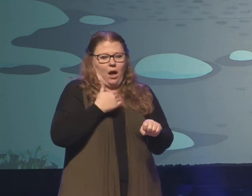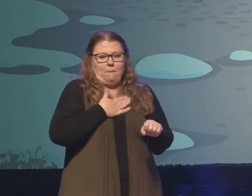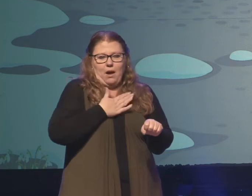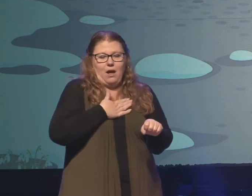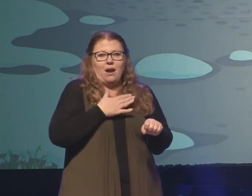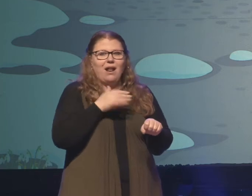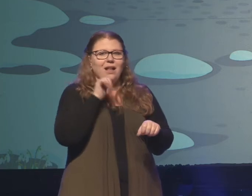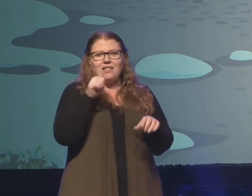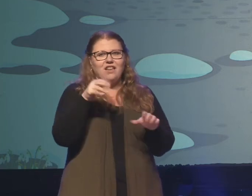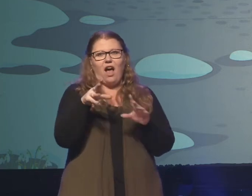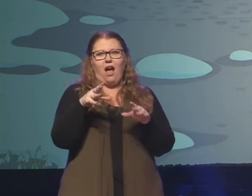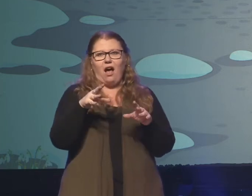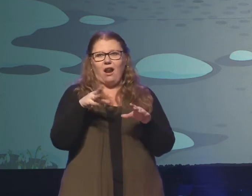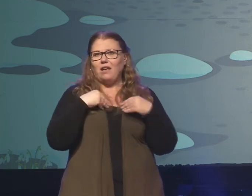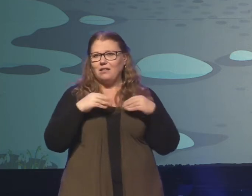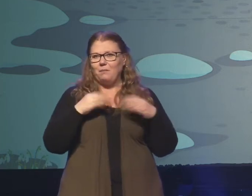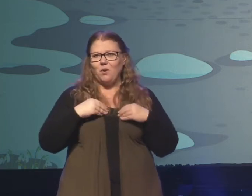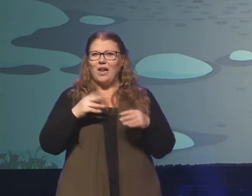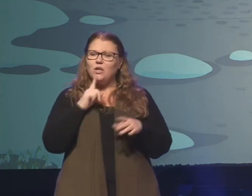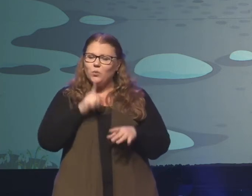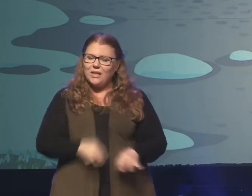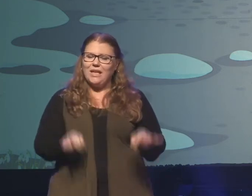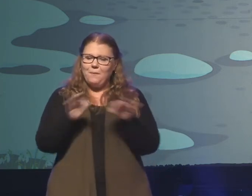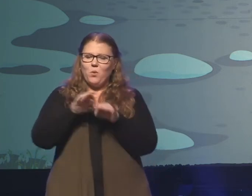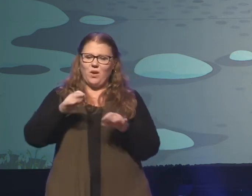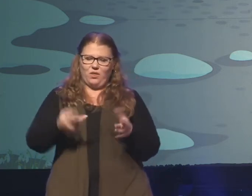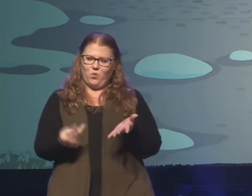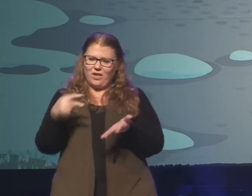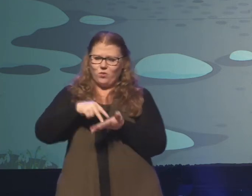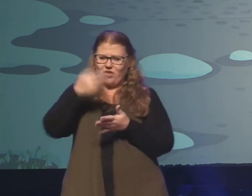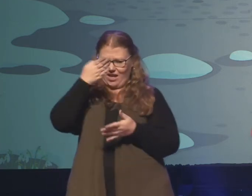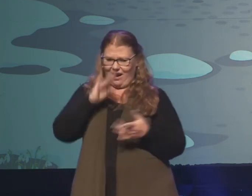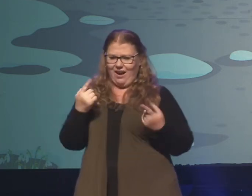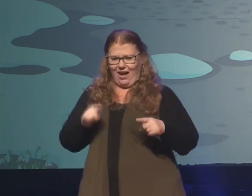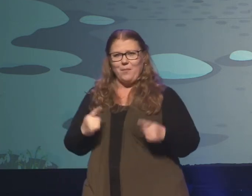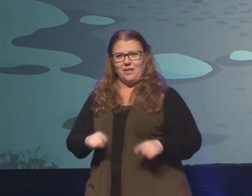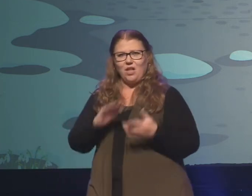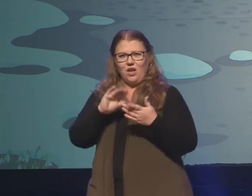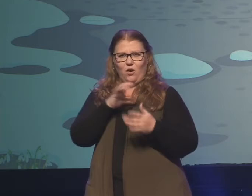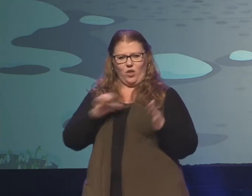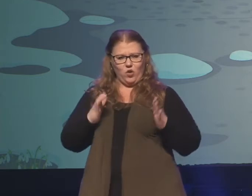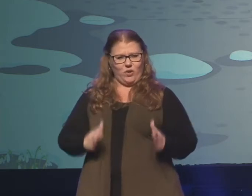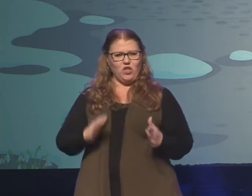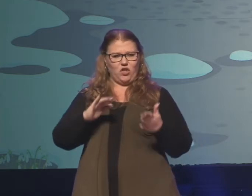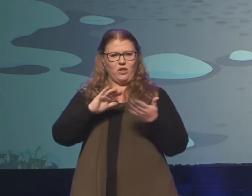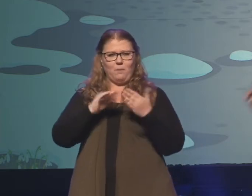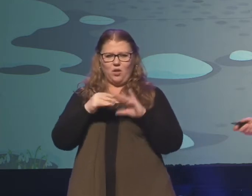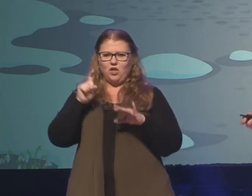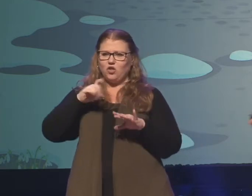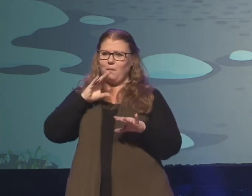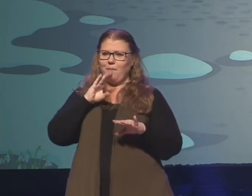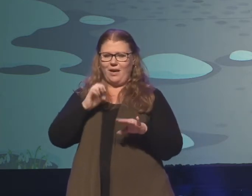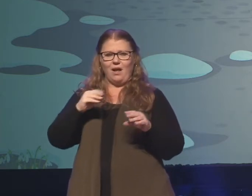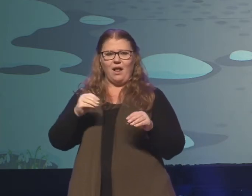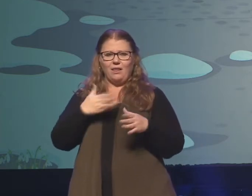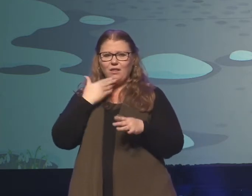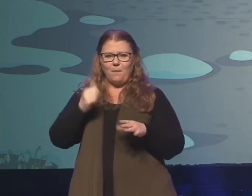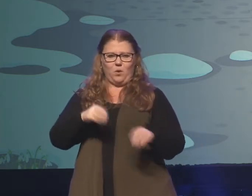deeply important about this resurrection that God will take place. It's why Christian communities should be the most gracious,